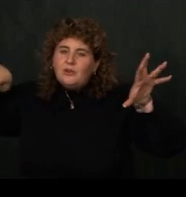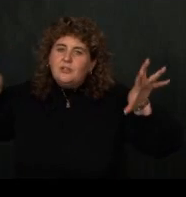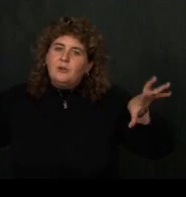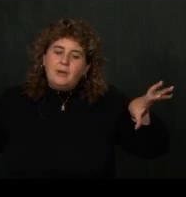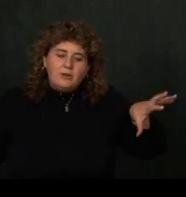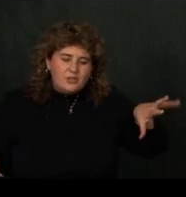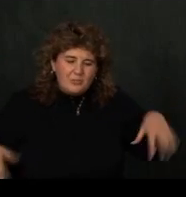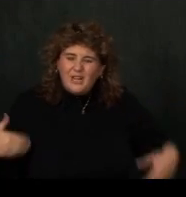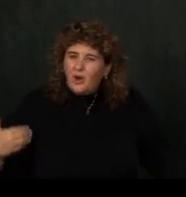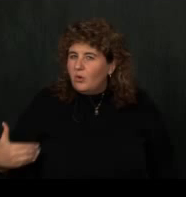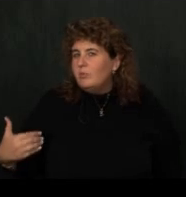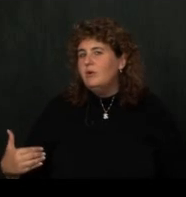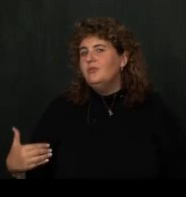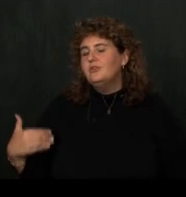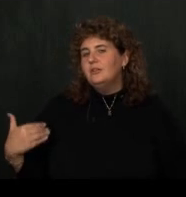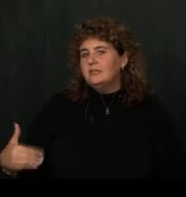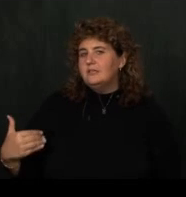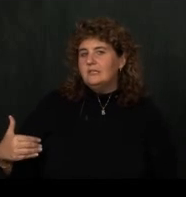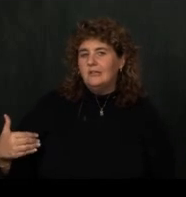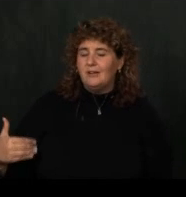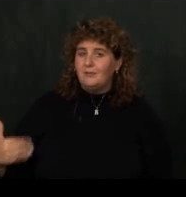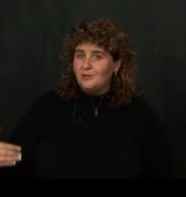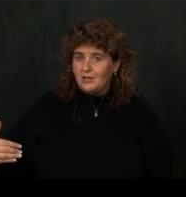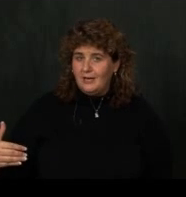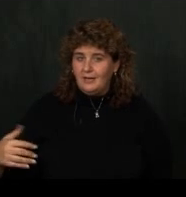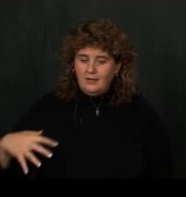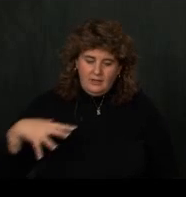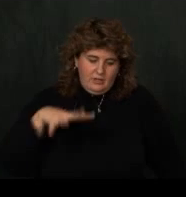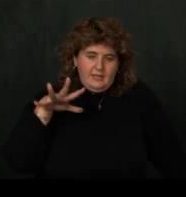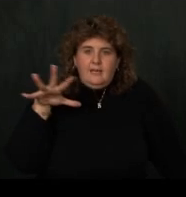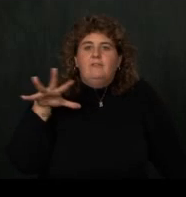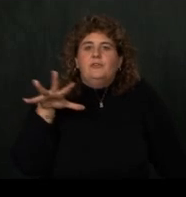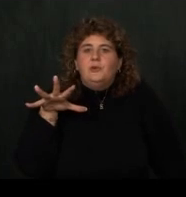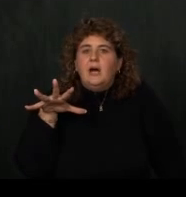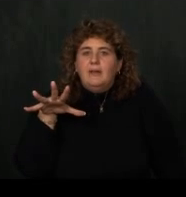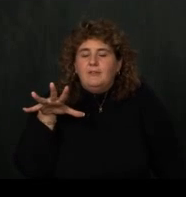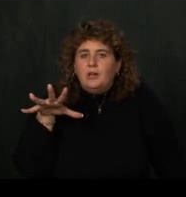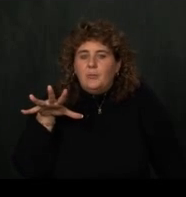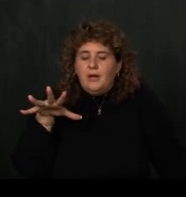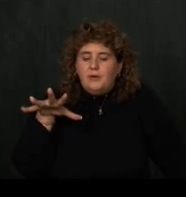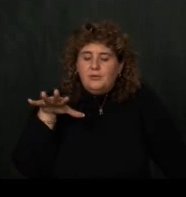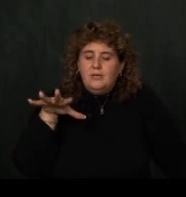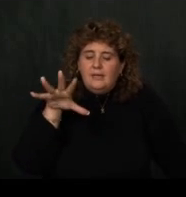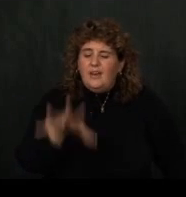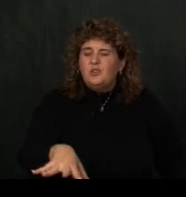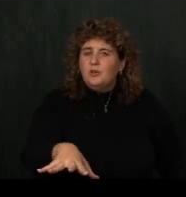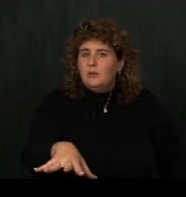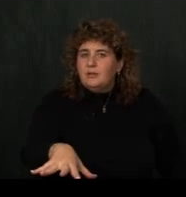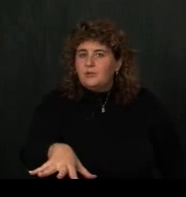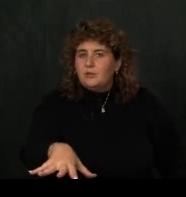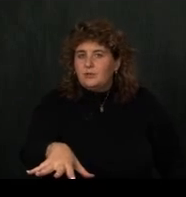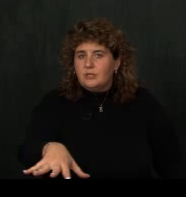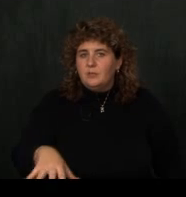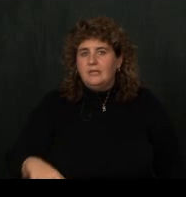under a microscope, they almost look like fungi. Look like they have this little hyphae coming out, and I'll show you a picture of those a little bit